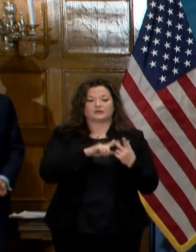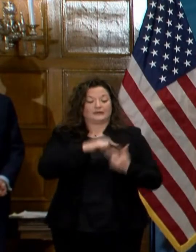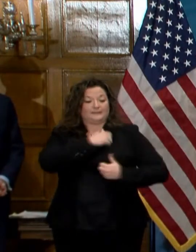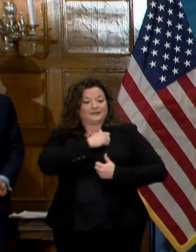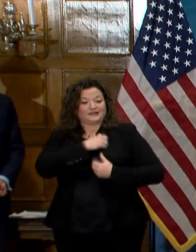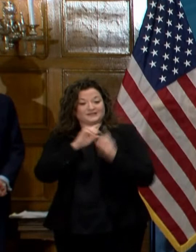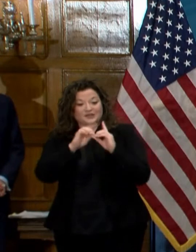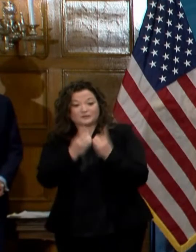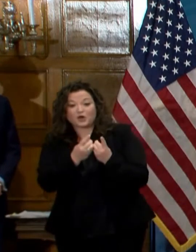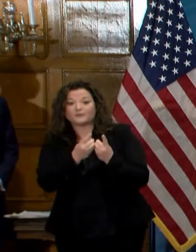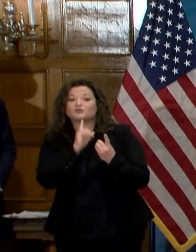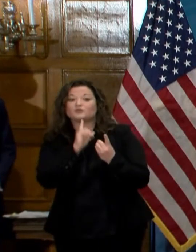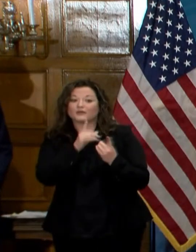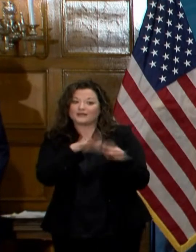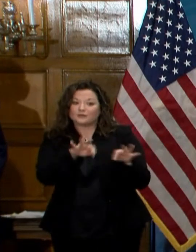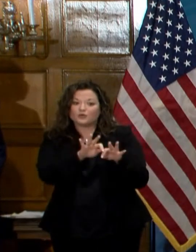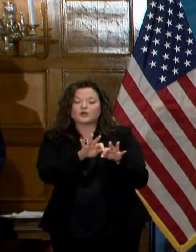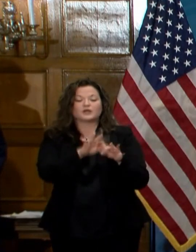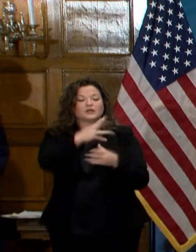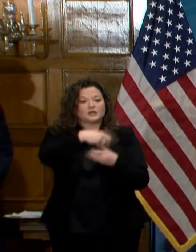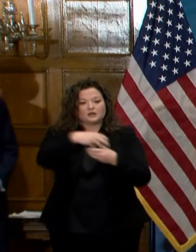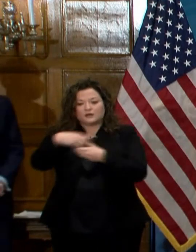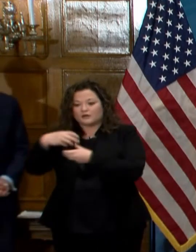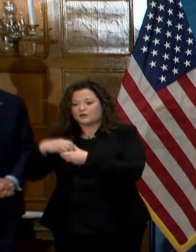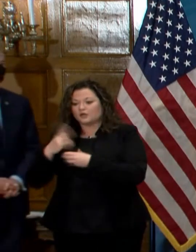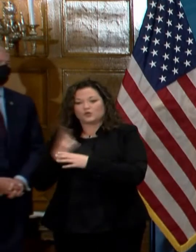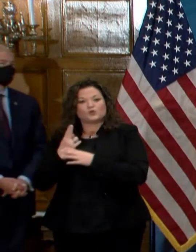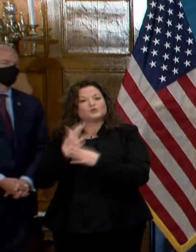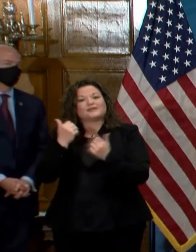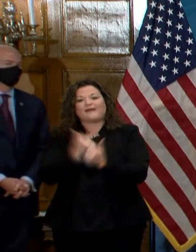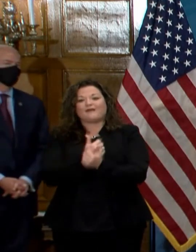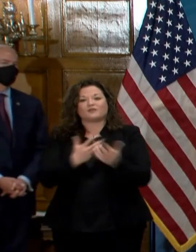very, very important to this. But we're using everything to be able to